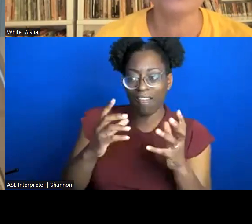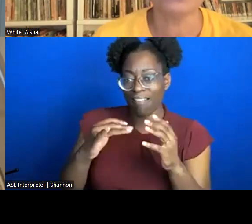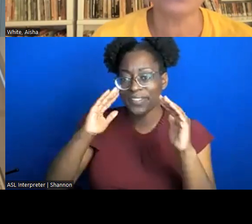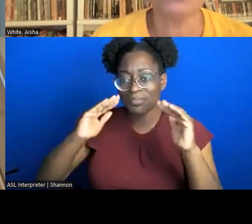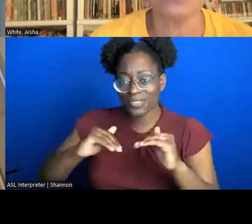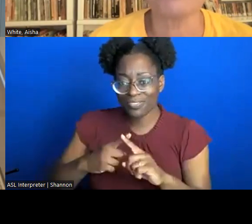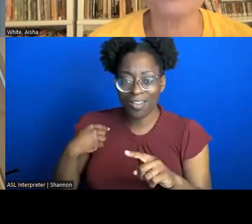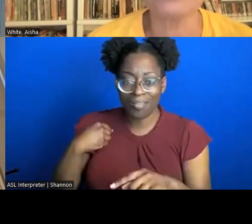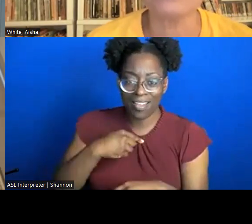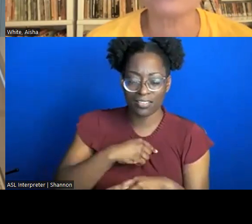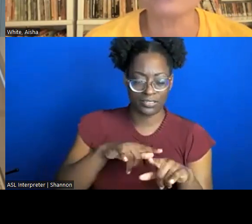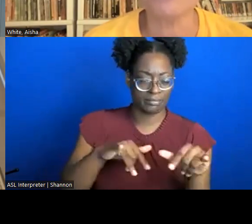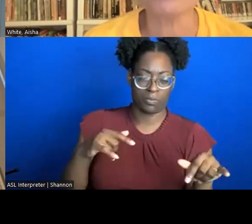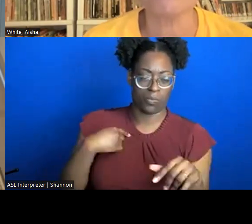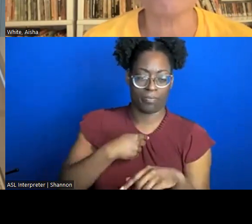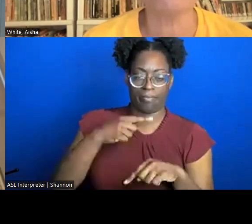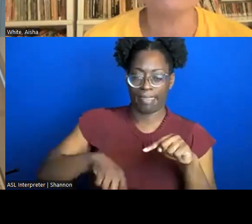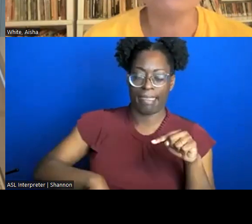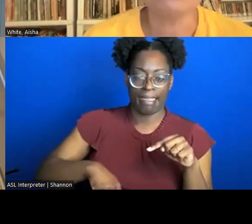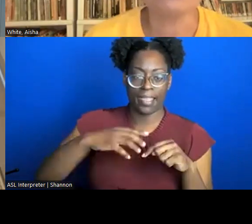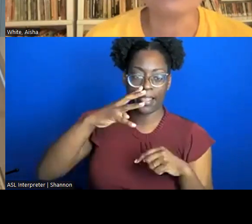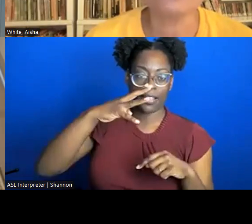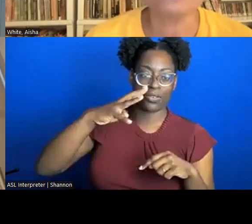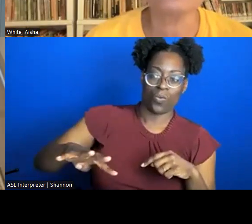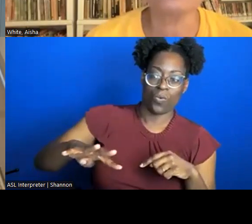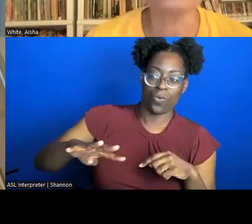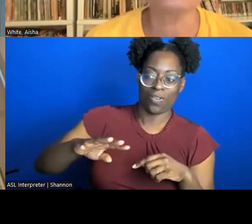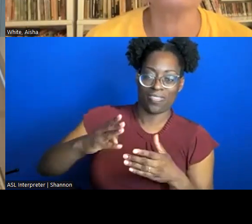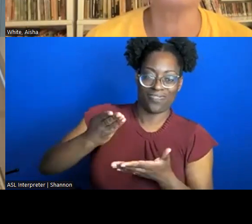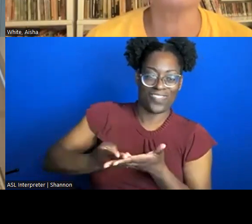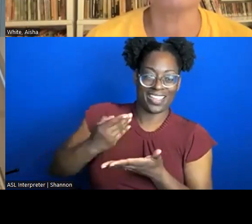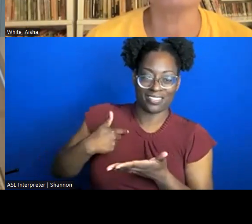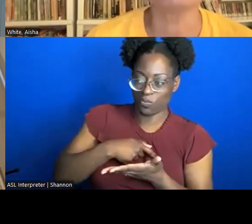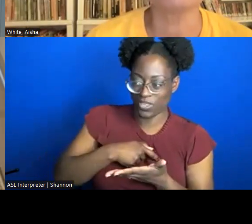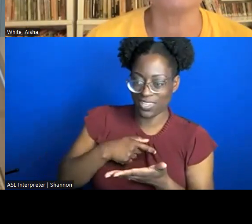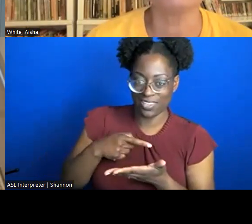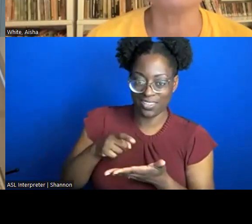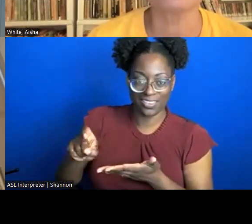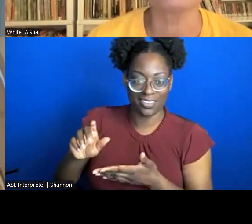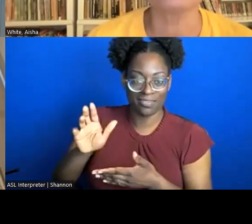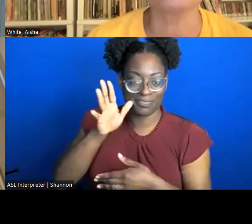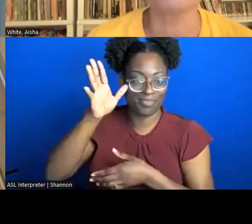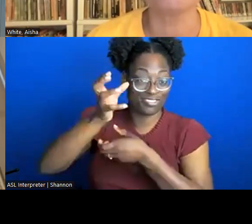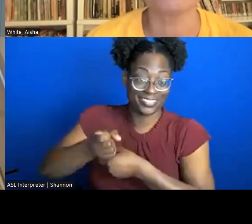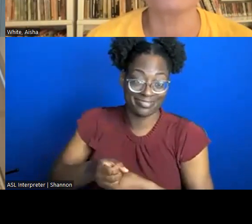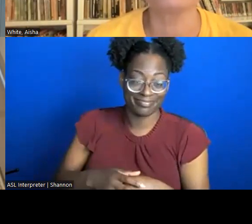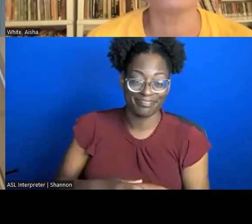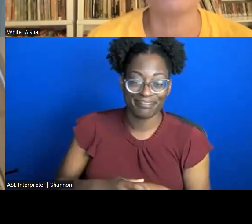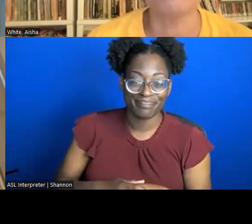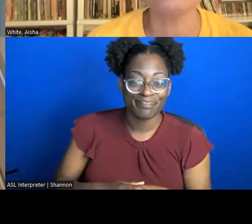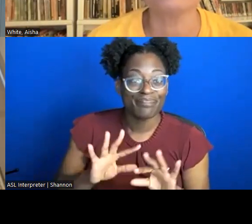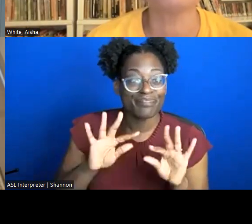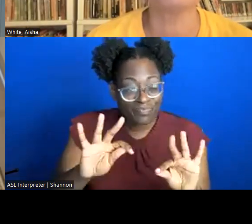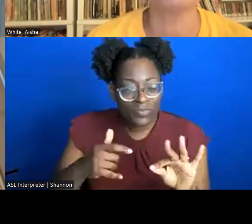poll, and I'll read it somewhat long. It says, as an educator, artist, and wellness practitioner, my thoughts